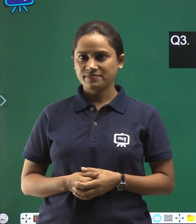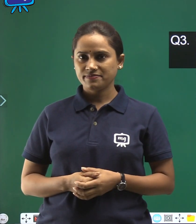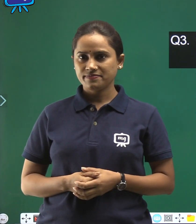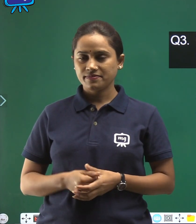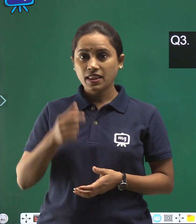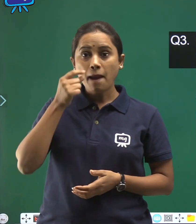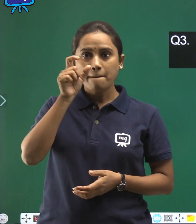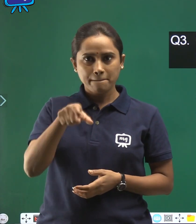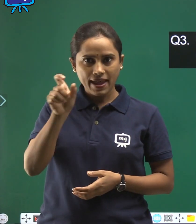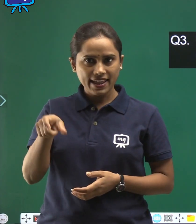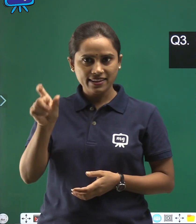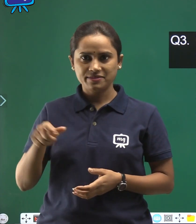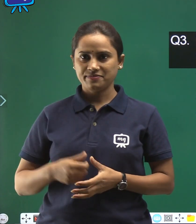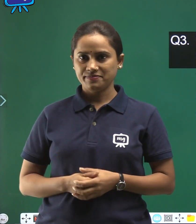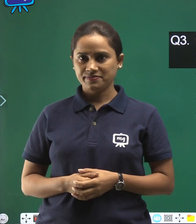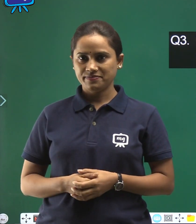man